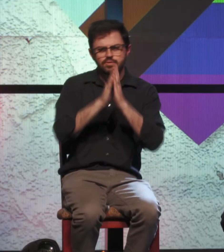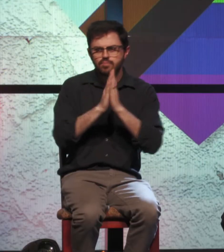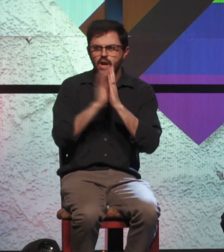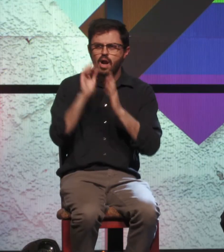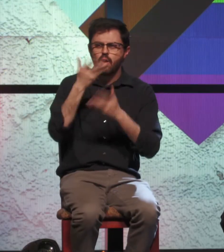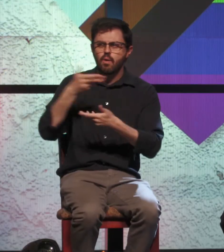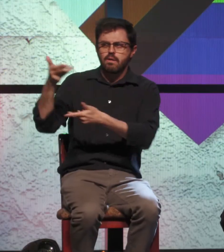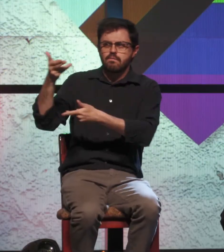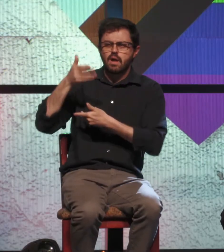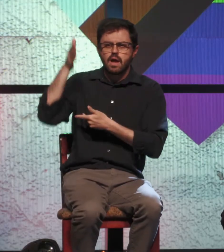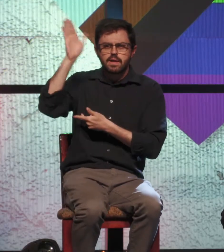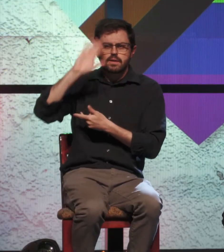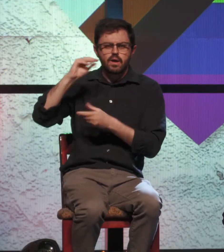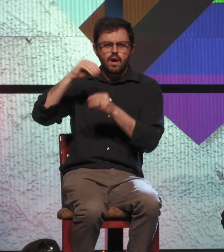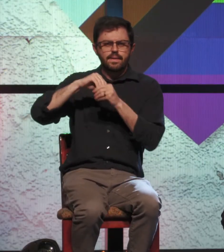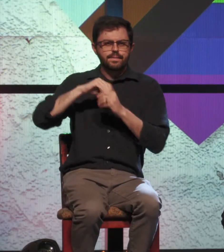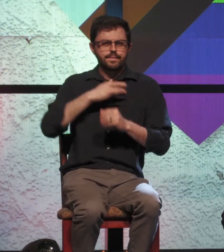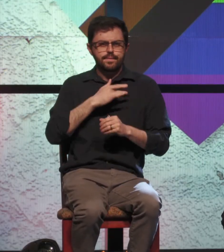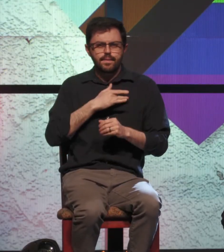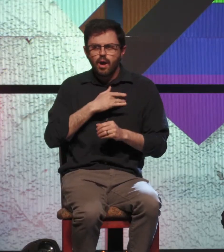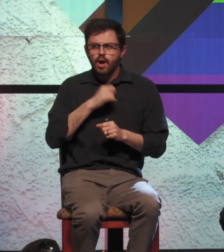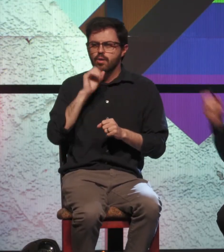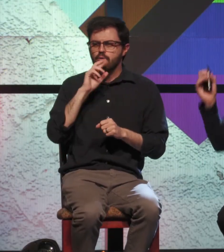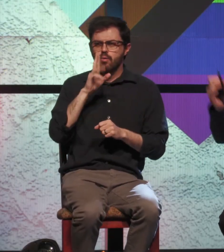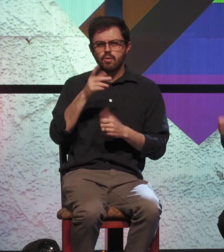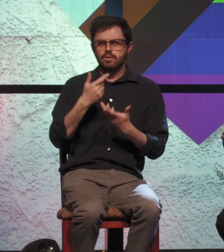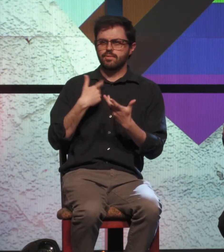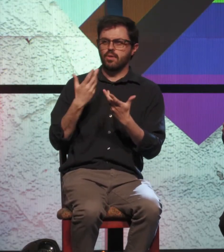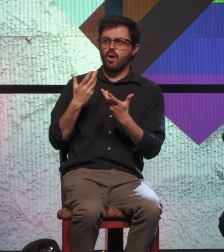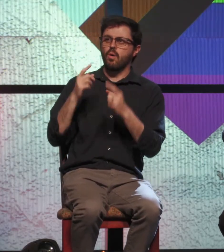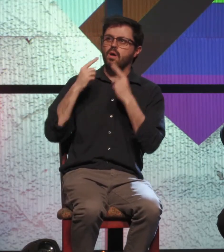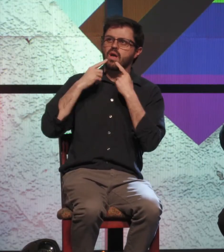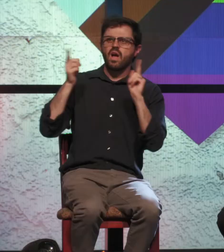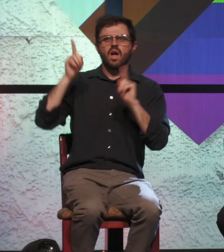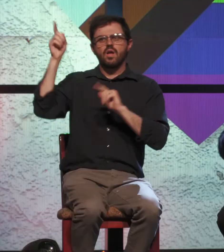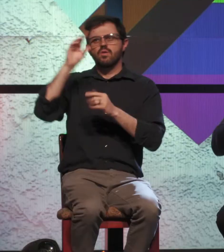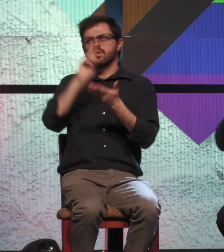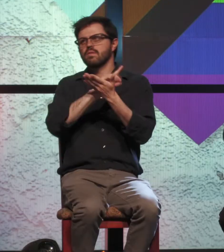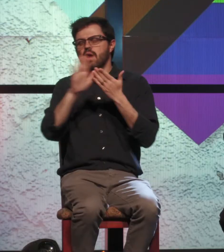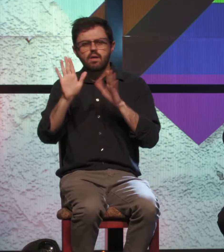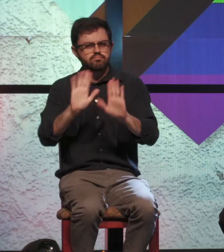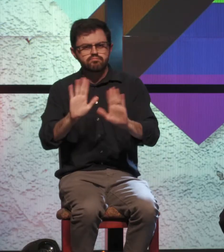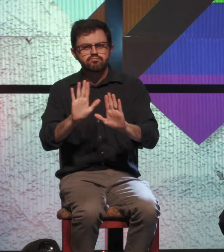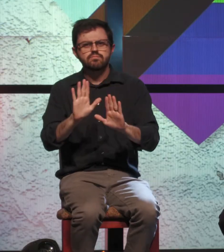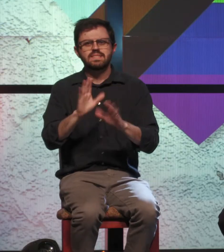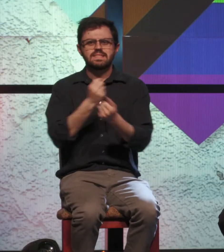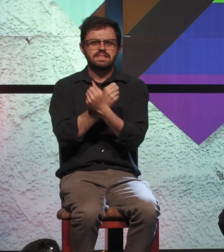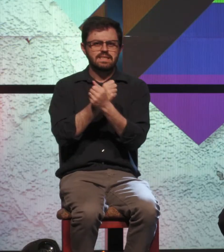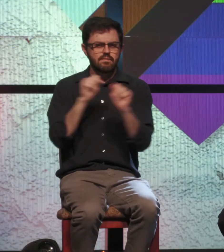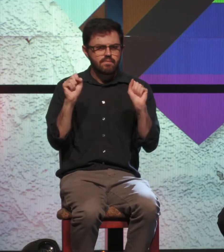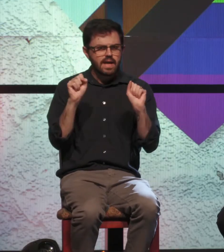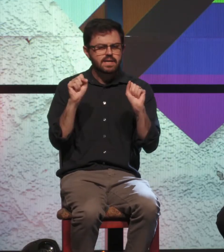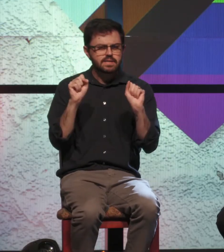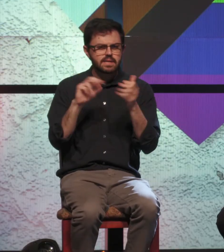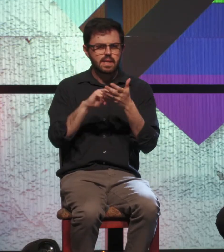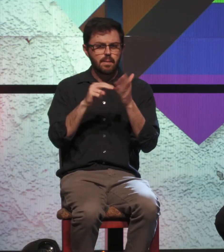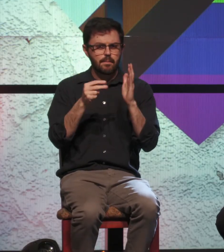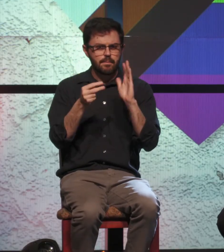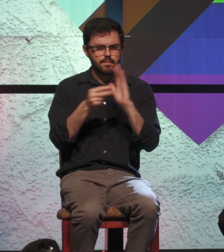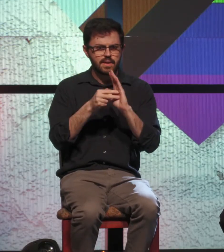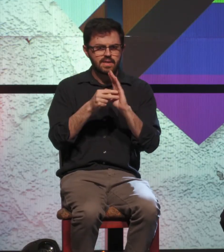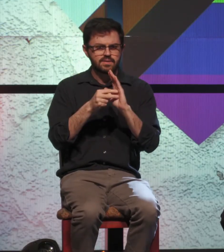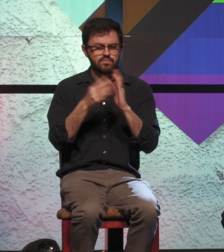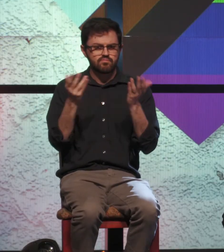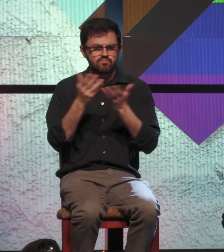nothing to do with confessing his divinity. It had nothing to do with that. But he says that salvation has come to Zacchaeus.